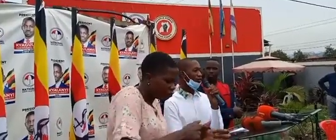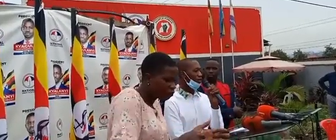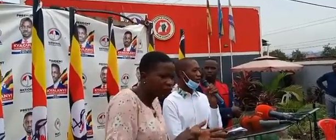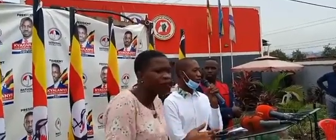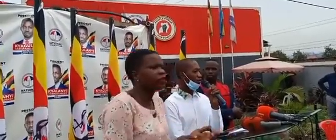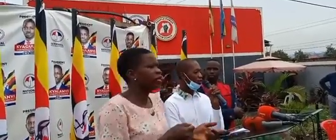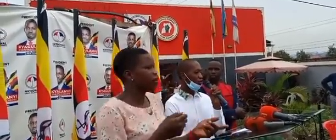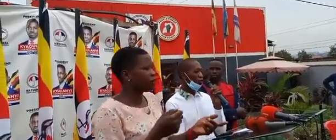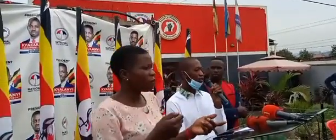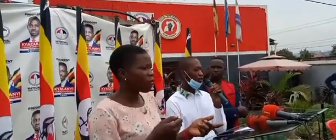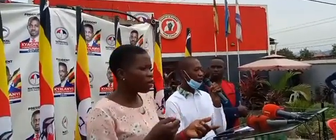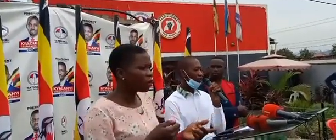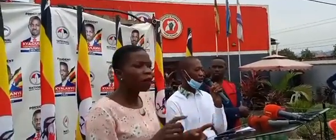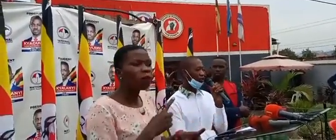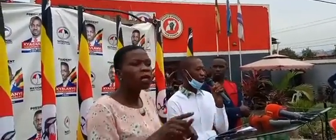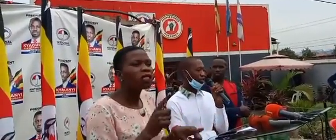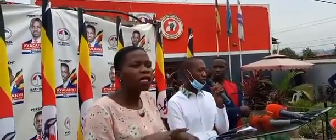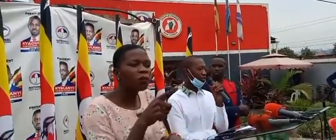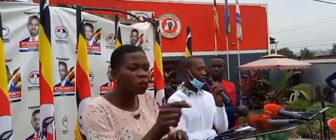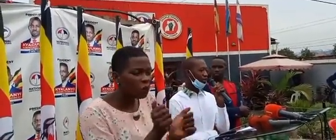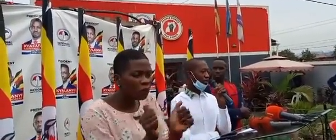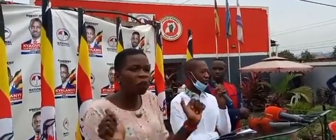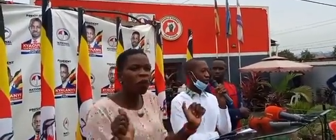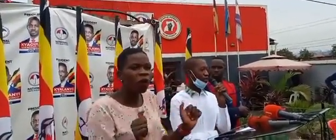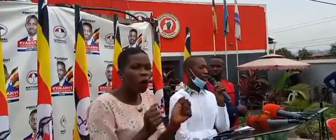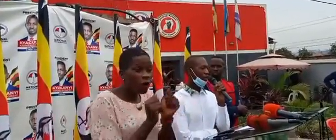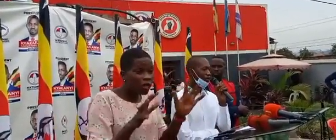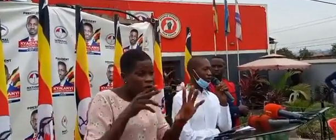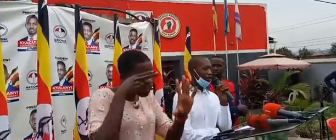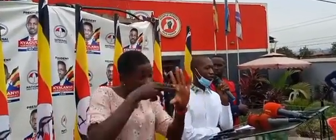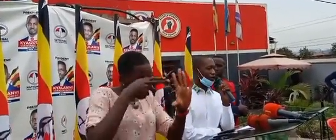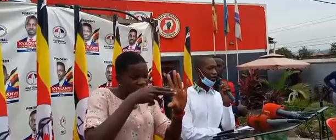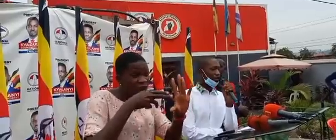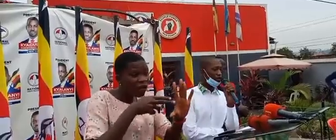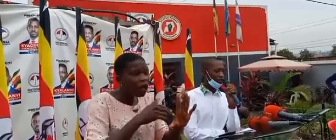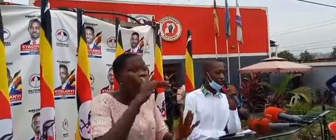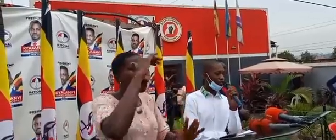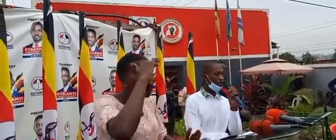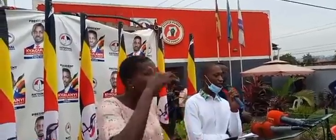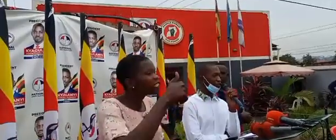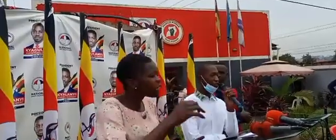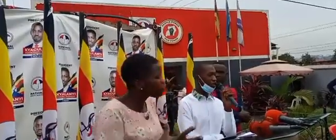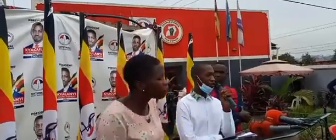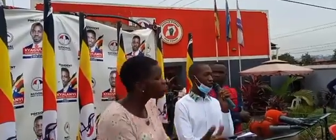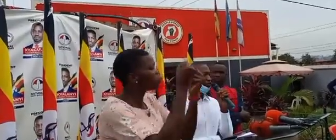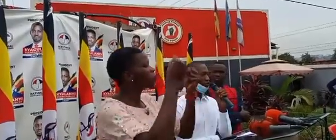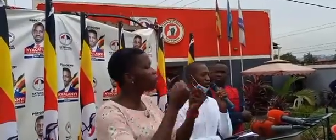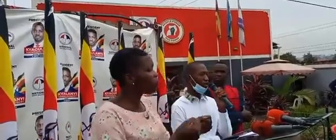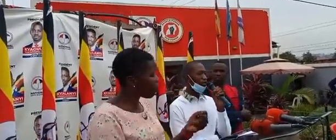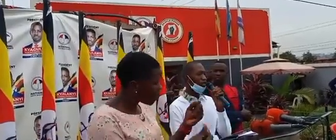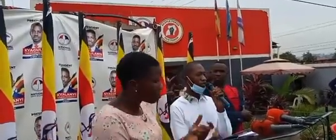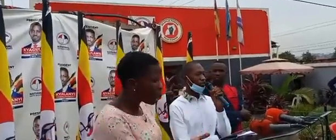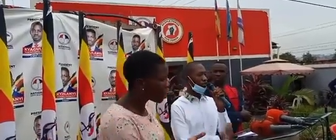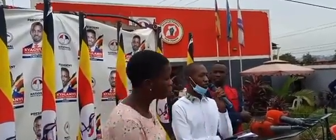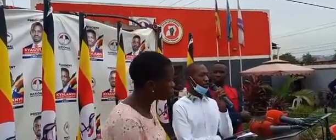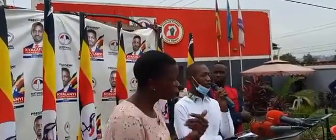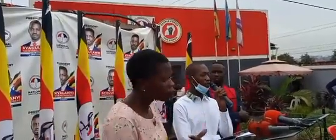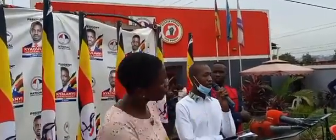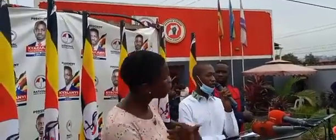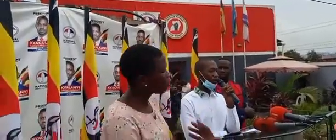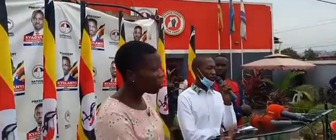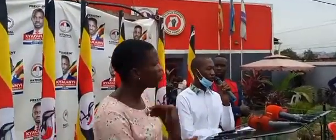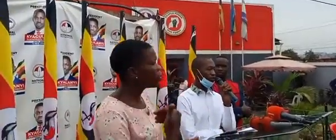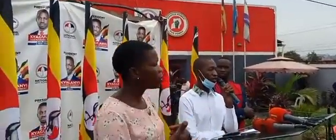byaffe n'olutuka abweru awatali kamera abasirikale bakukwata sente ezo ne bazitoolako nibagamba nti